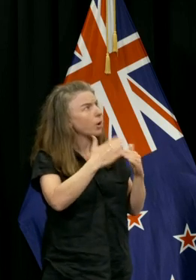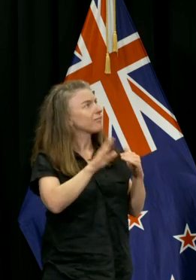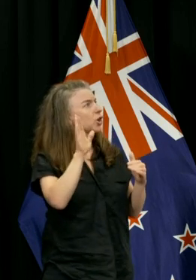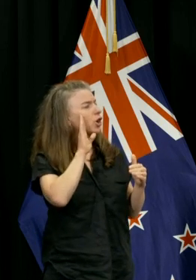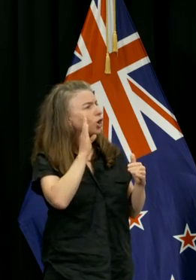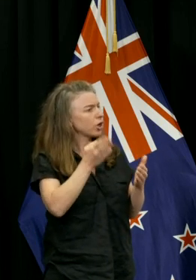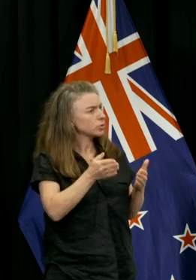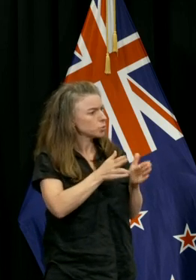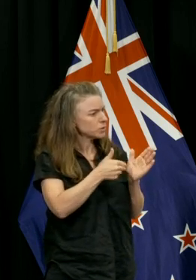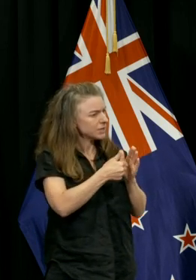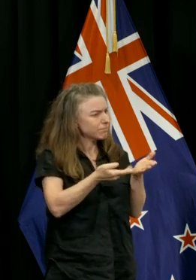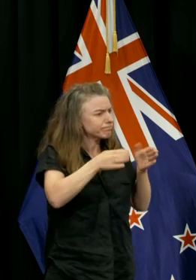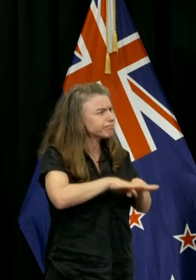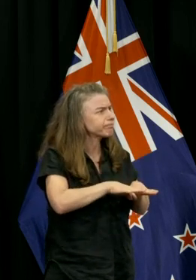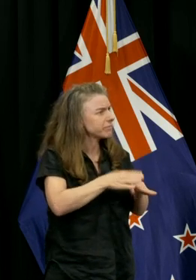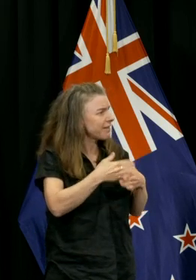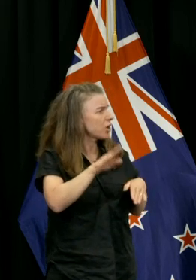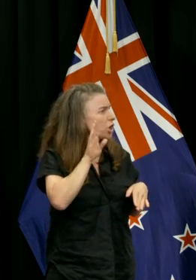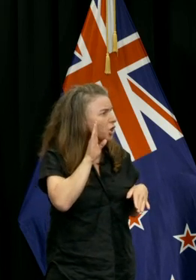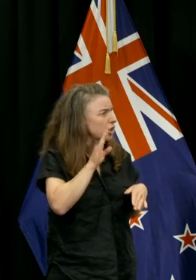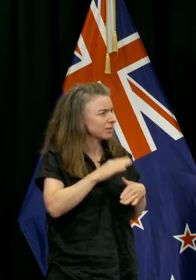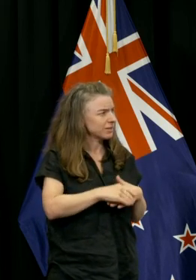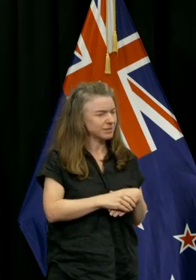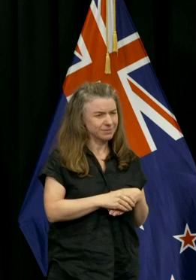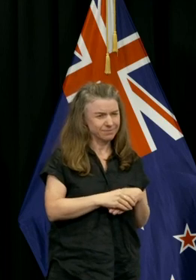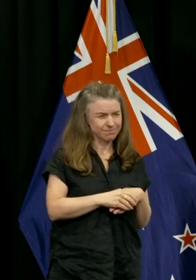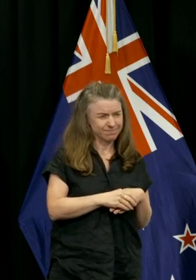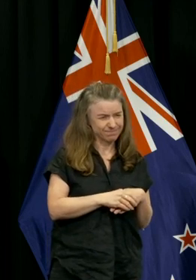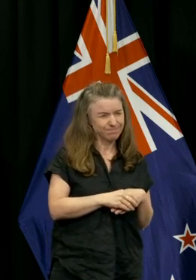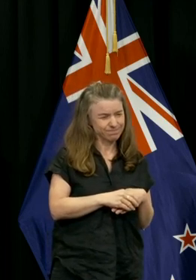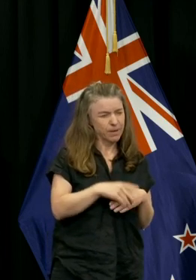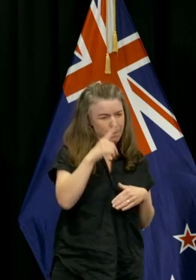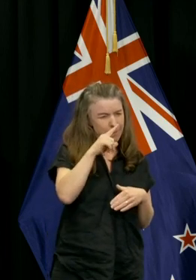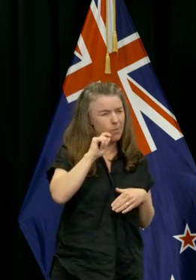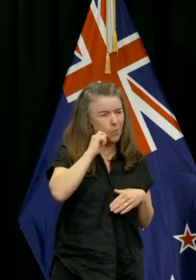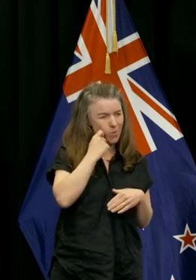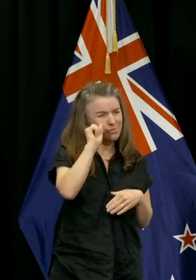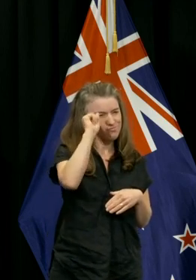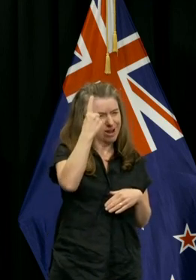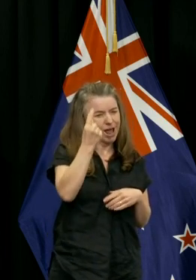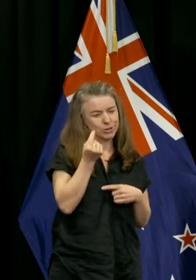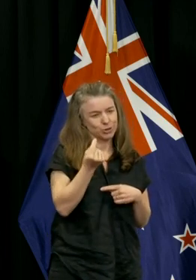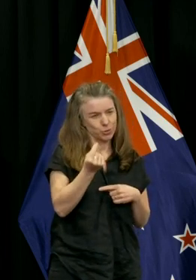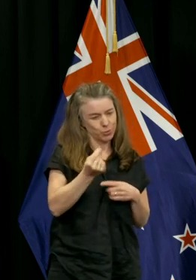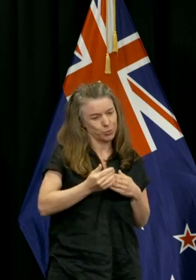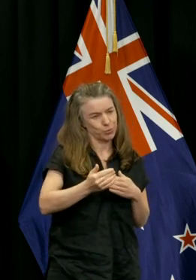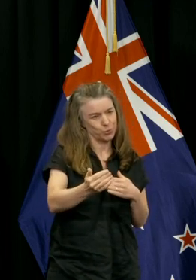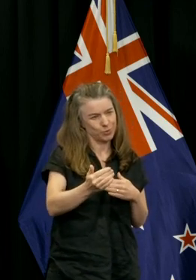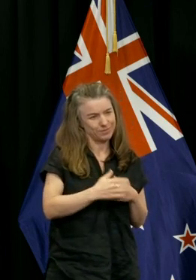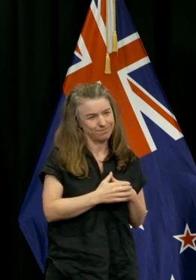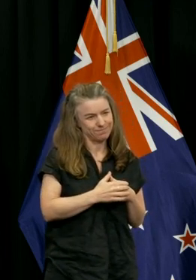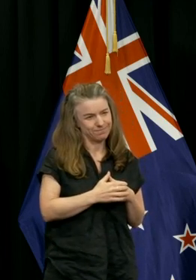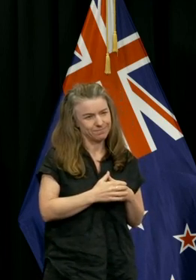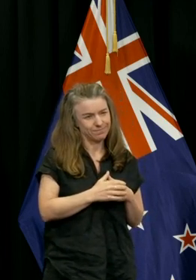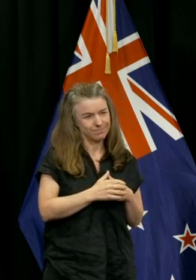happening. I certainly can't see that being the case for long. People will be stepping out of their homes, and if they haven't heard about what's happening, they'll be at least thinking there's